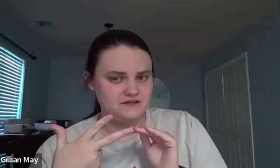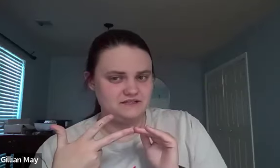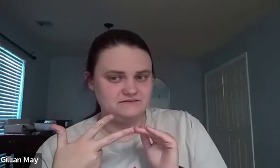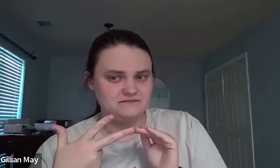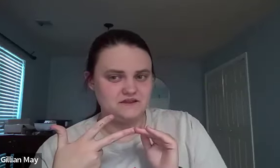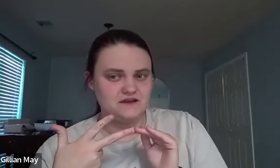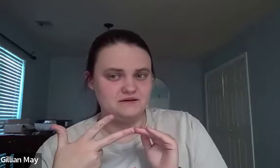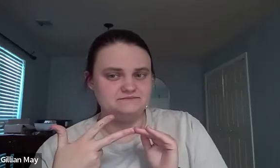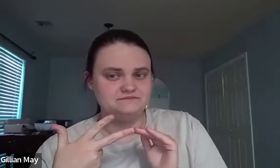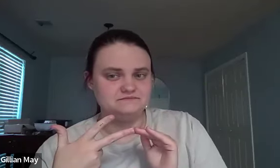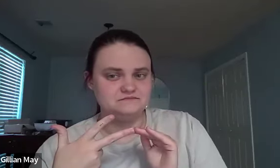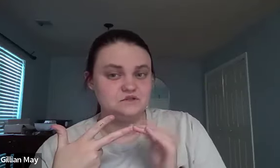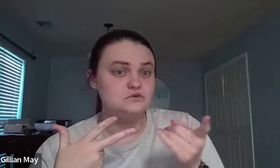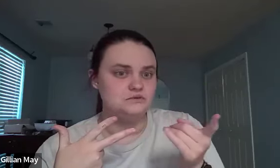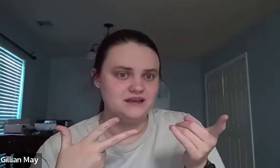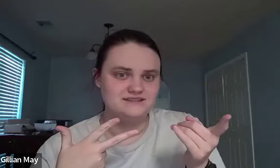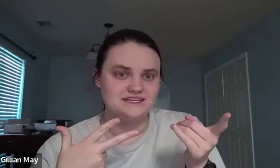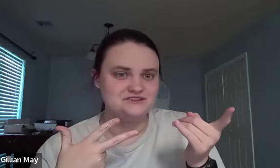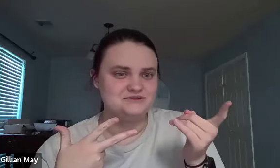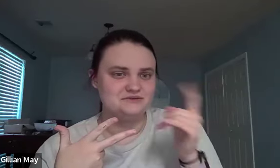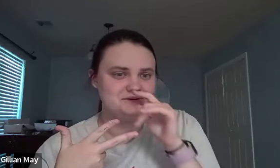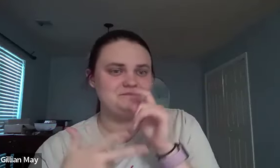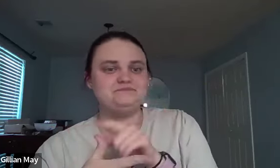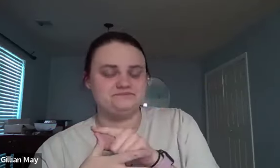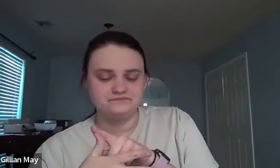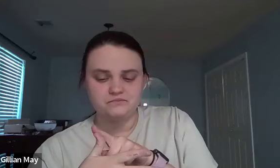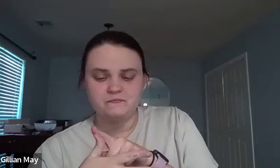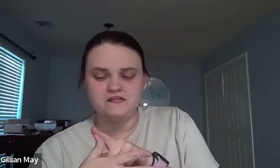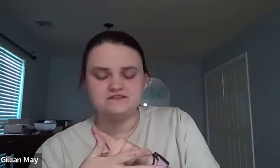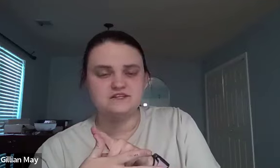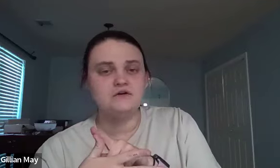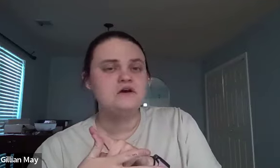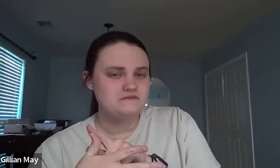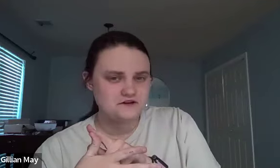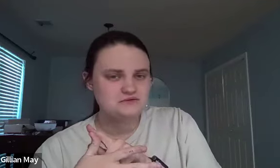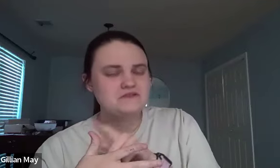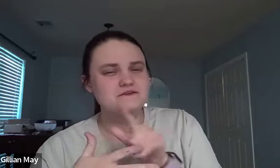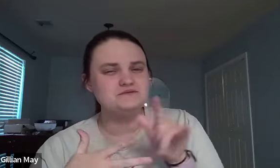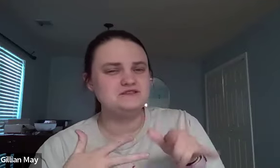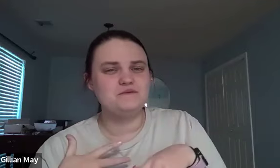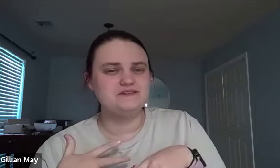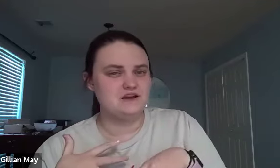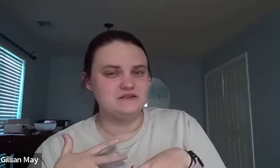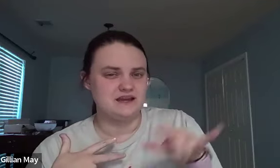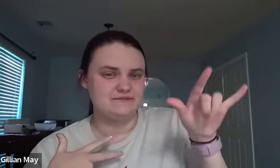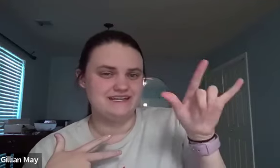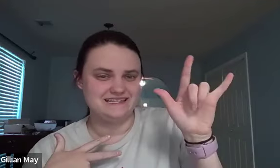it. Oh, yes, that's also a good one. So the first one is one we see all the time, and it's